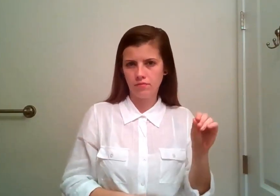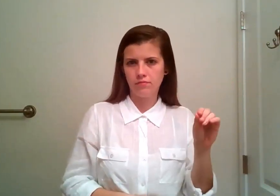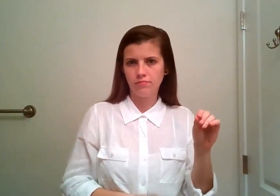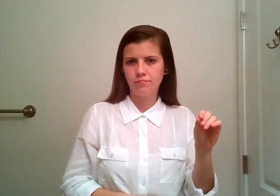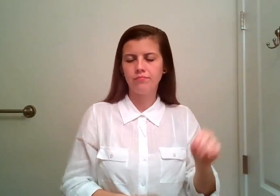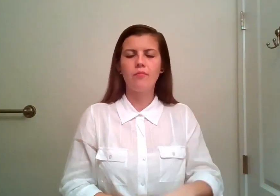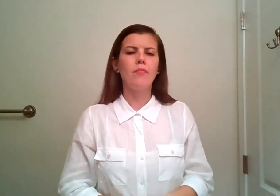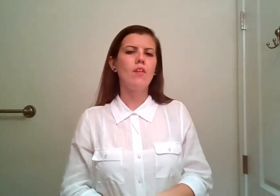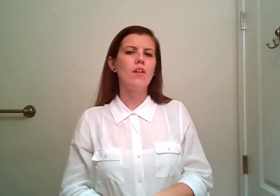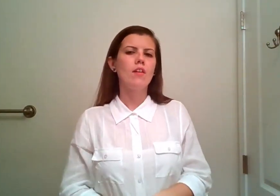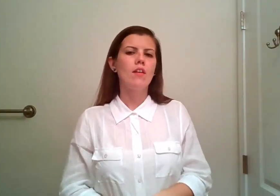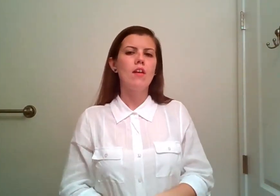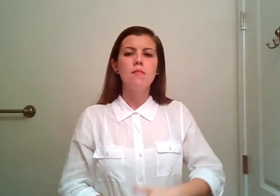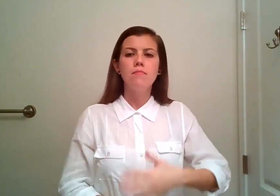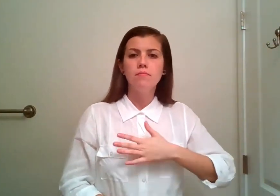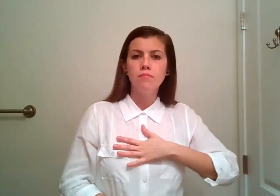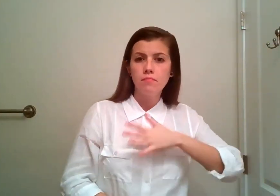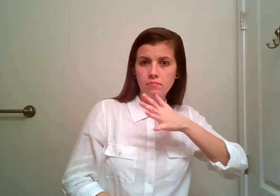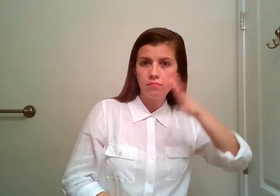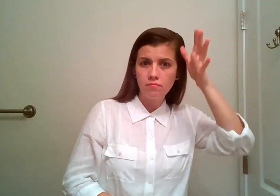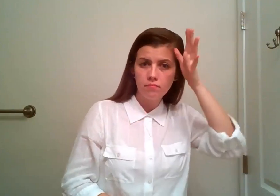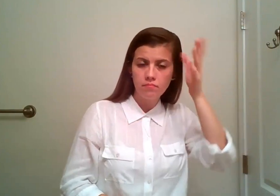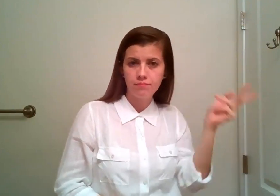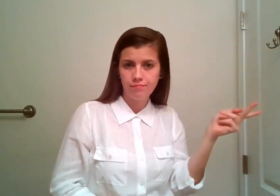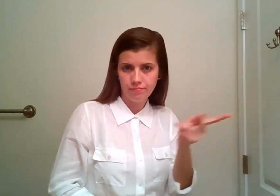I was born in 1990.